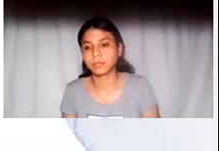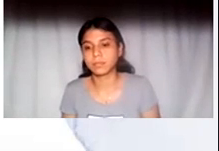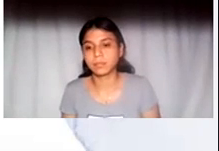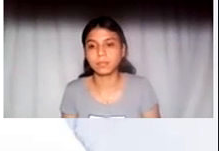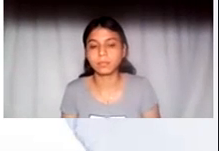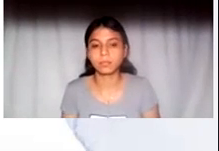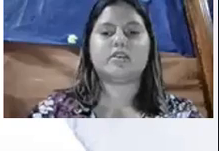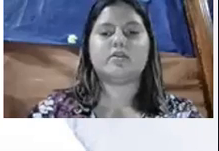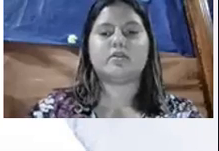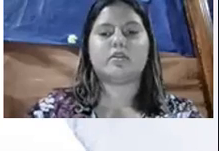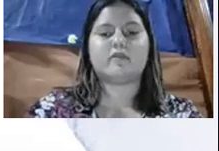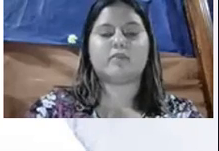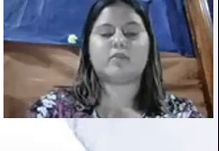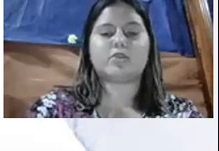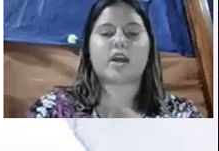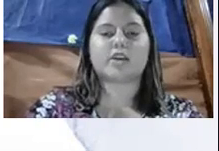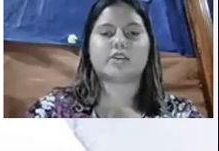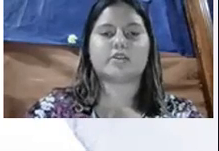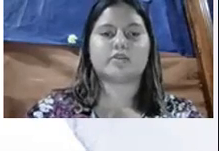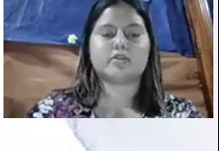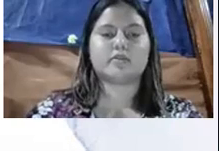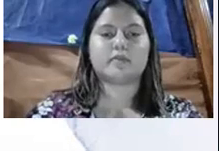A continue of mouth action.